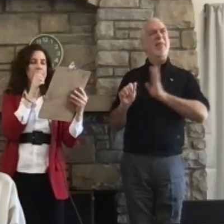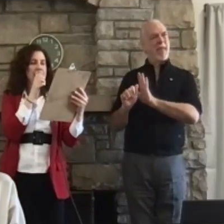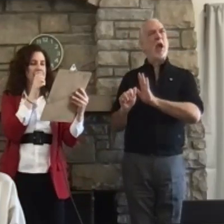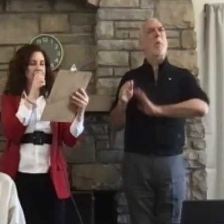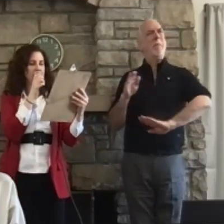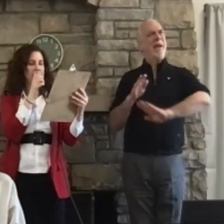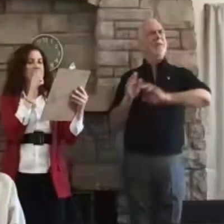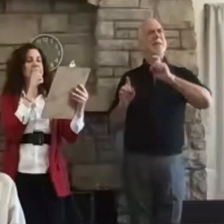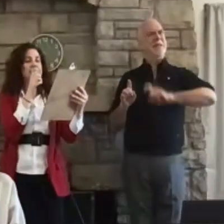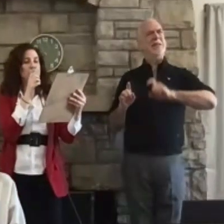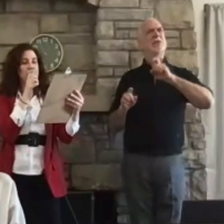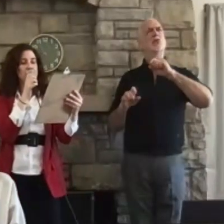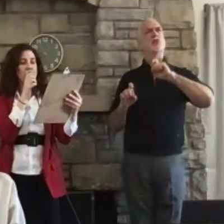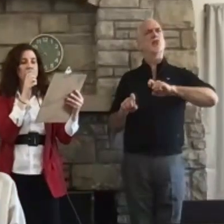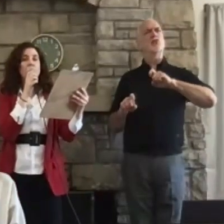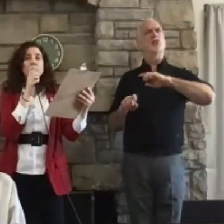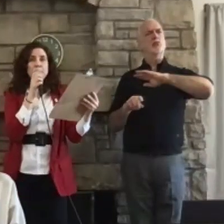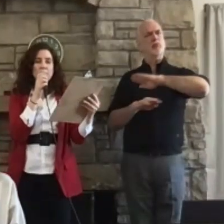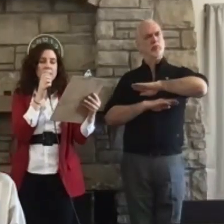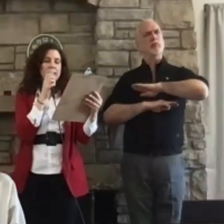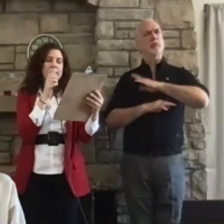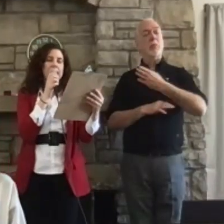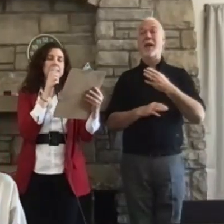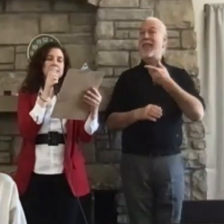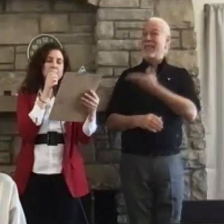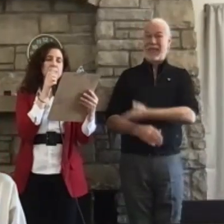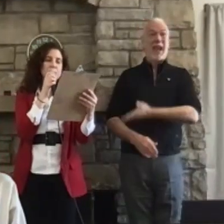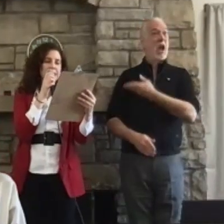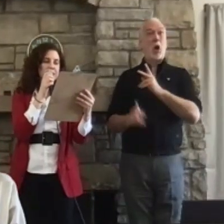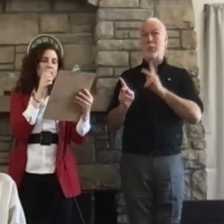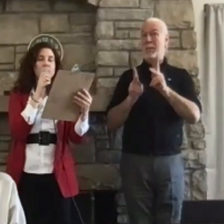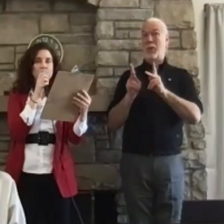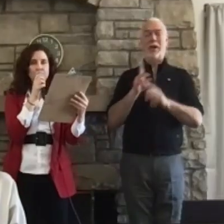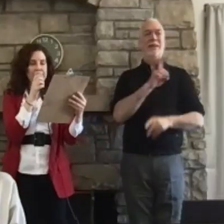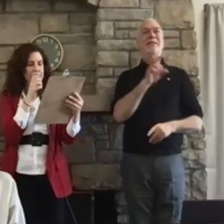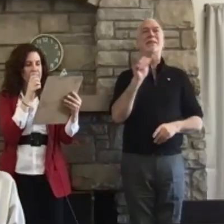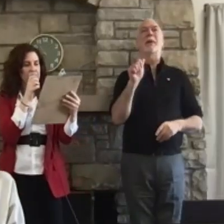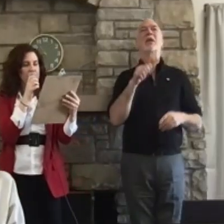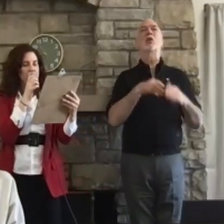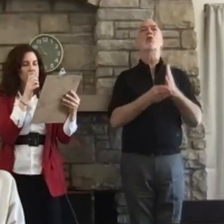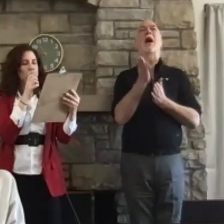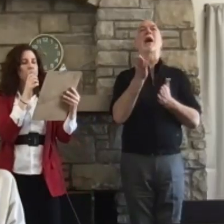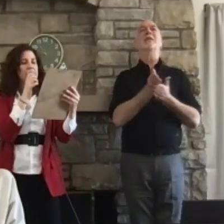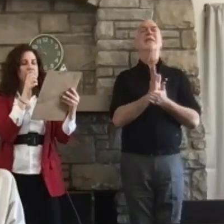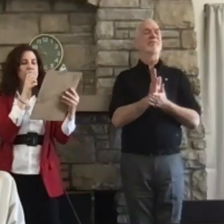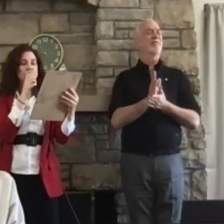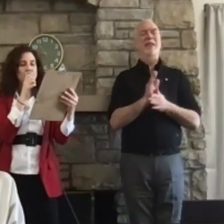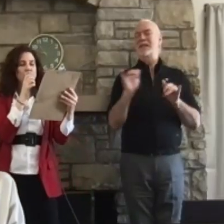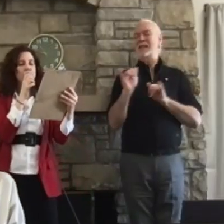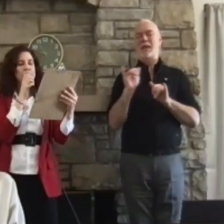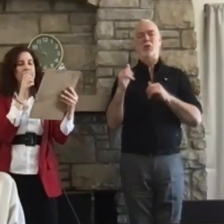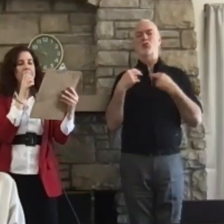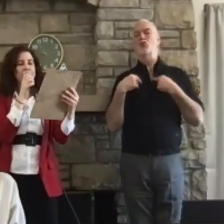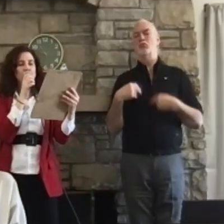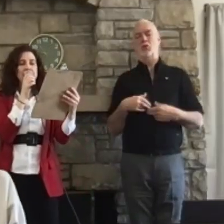needs met, because disabled people are people and disability rights are human rights. So working to make